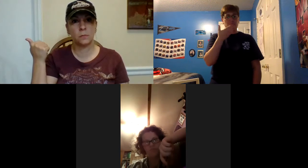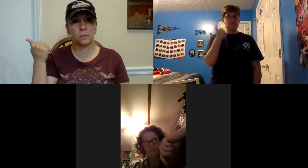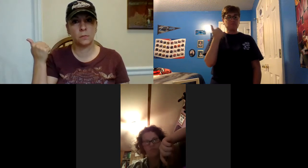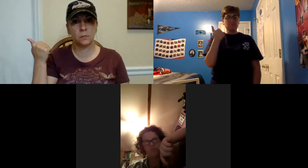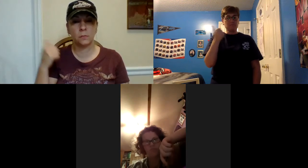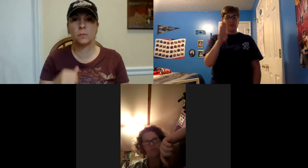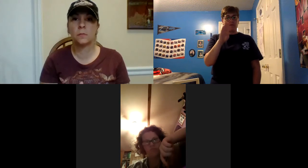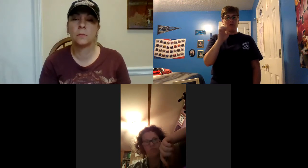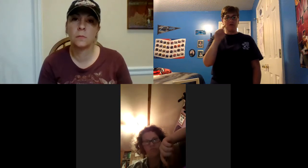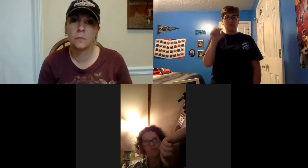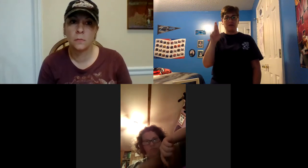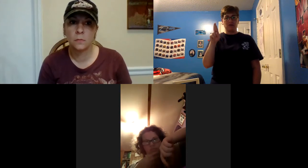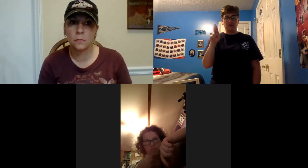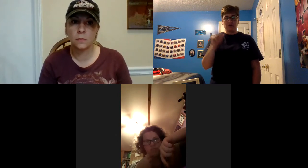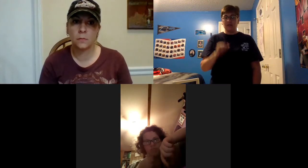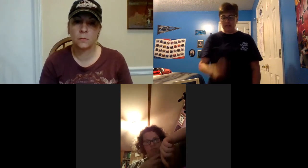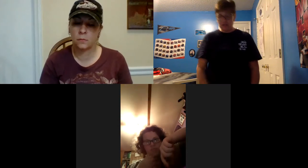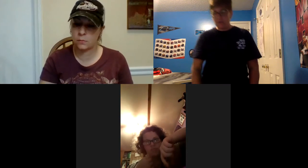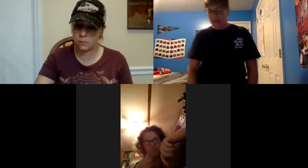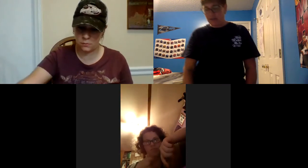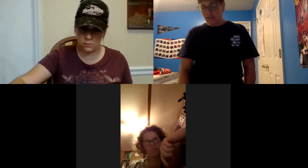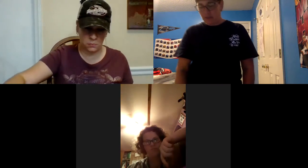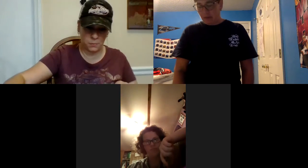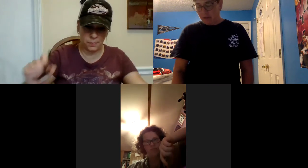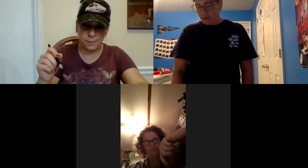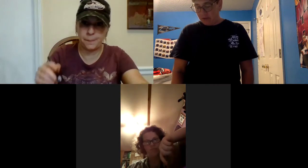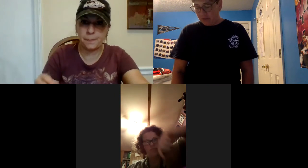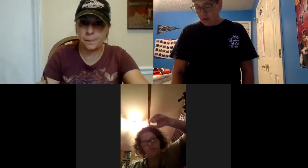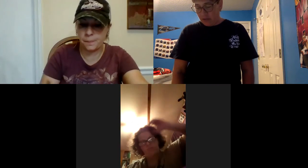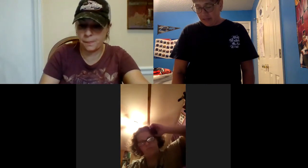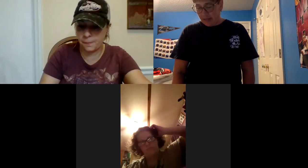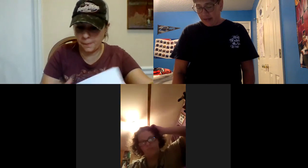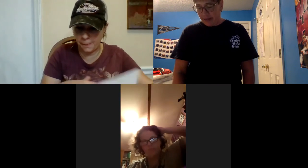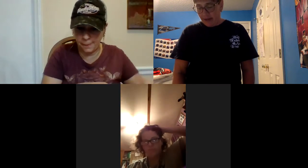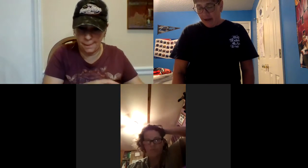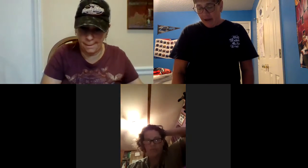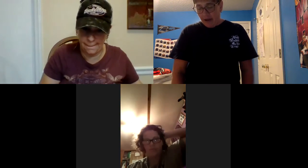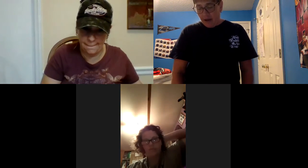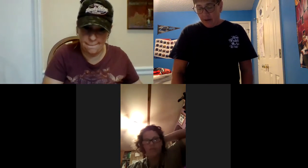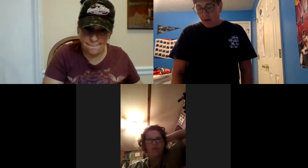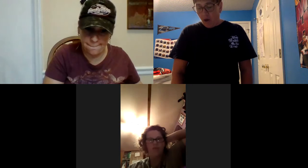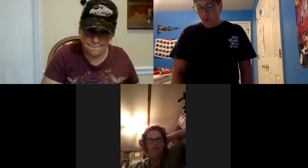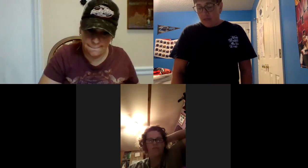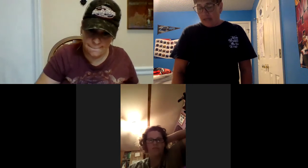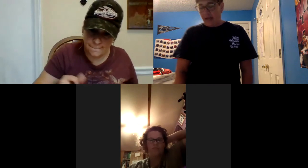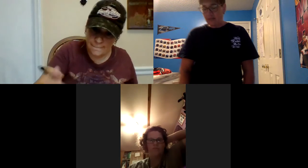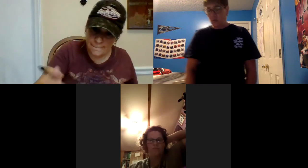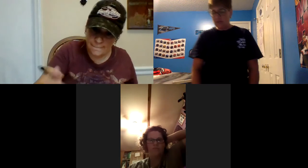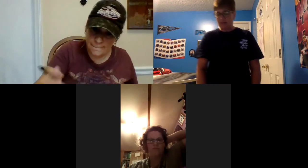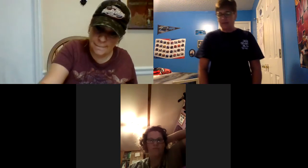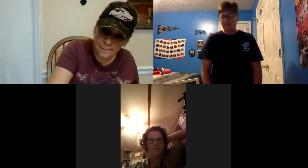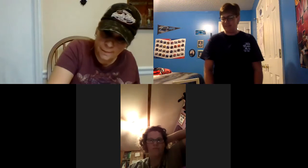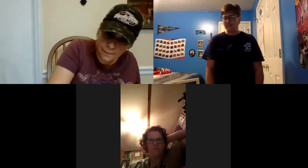better or better. Either way, you can spell it or go with the sign. Always